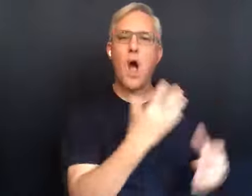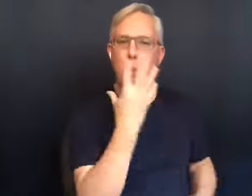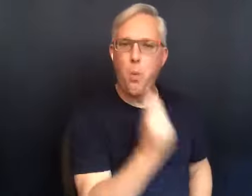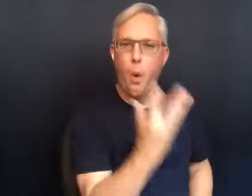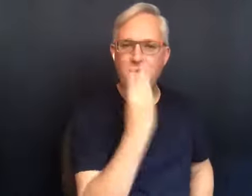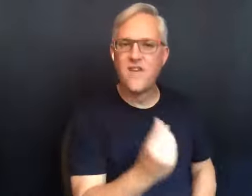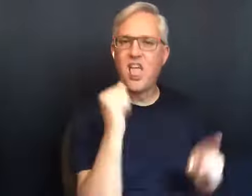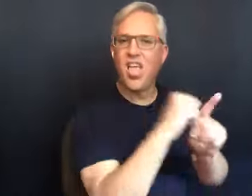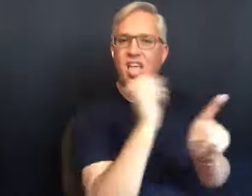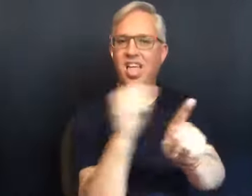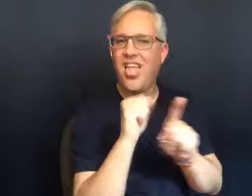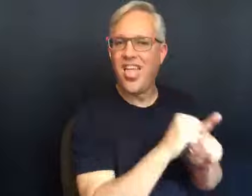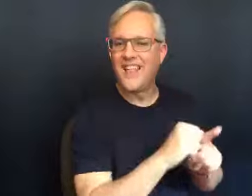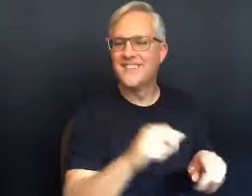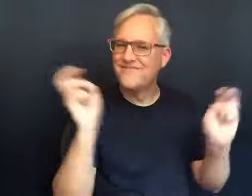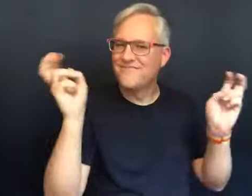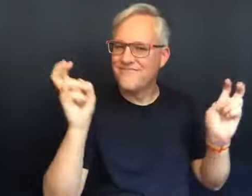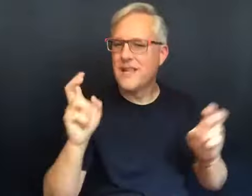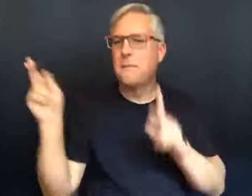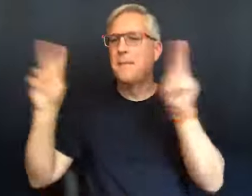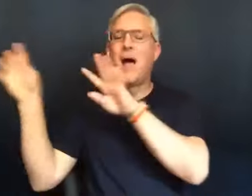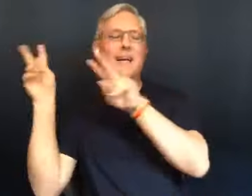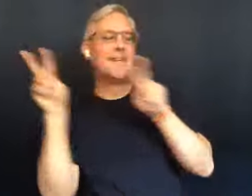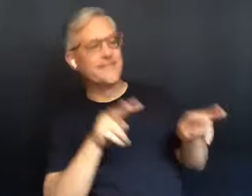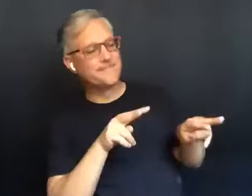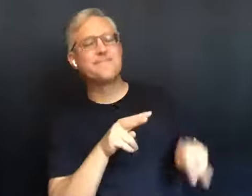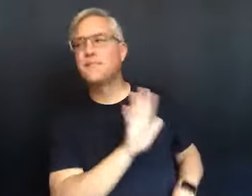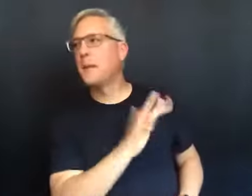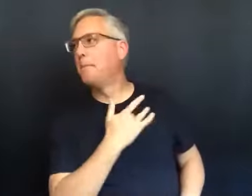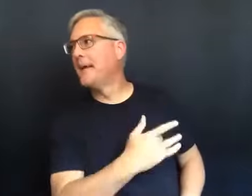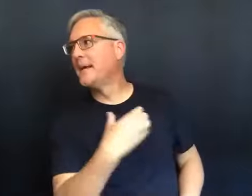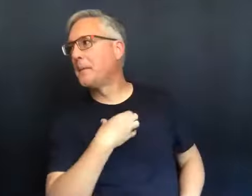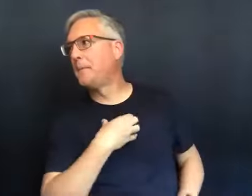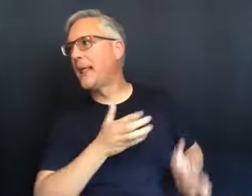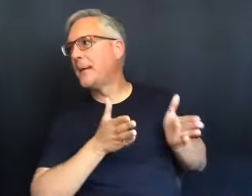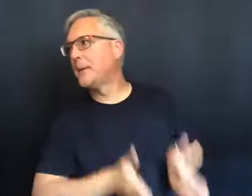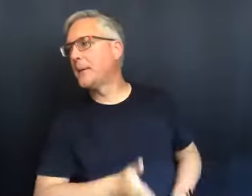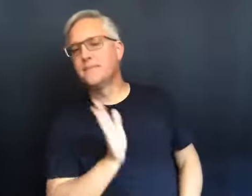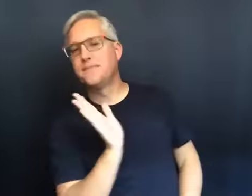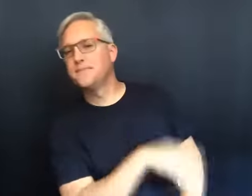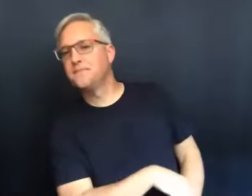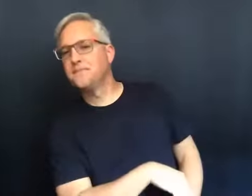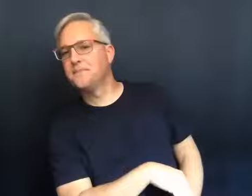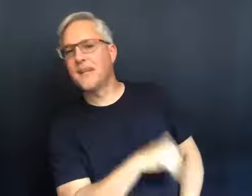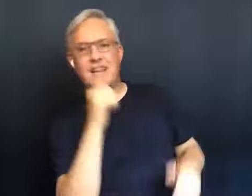the boy that cried wolf. It's my credibility is really at stake. I'm considered a complainer, and